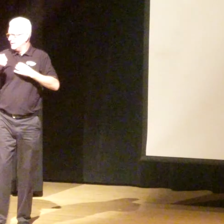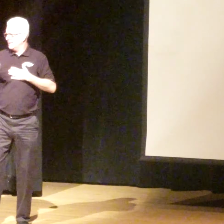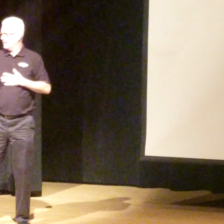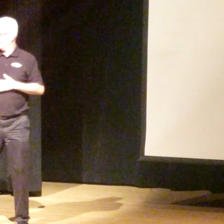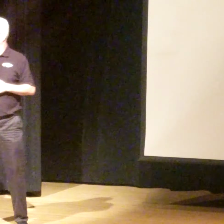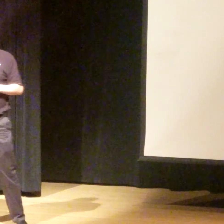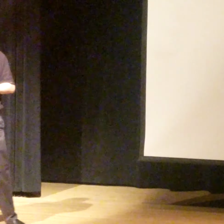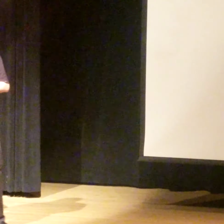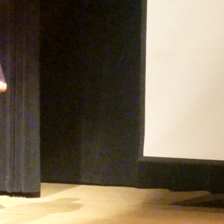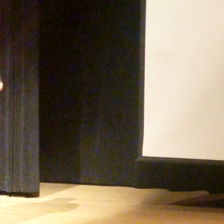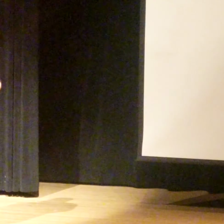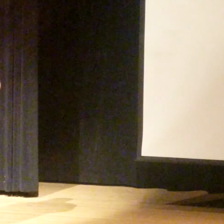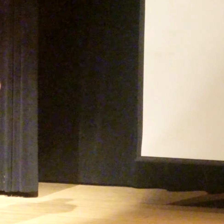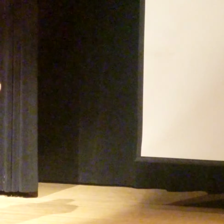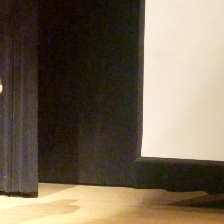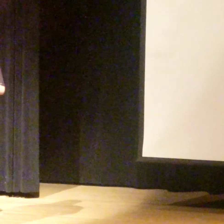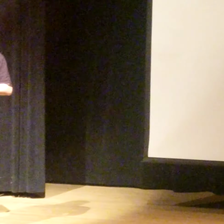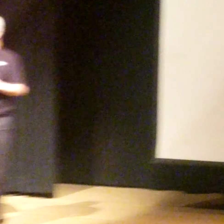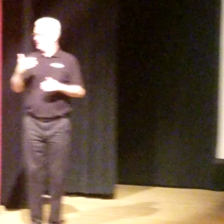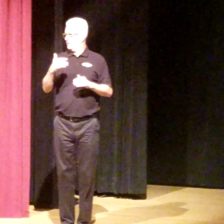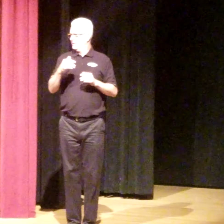seek this employment and seek schooling already?